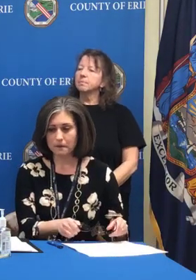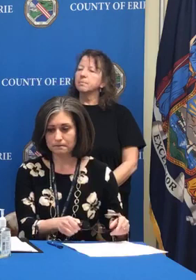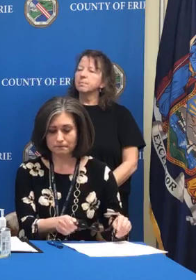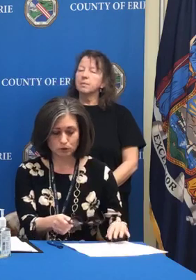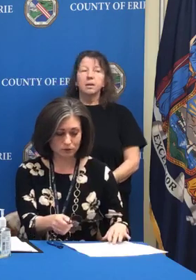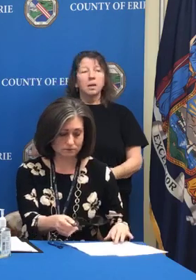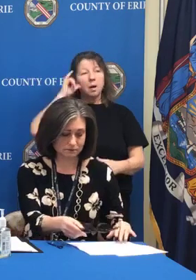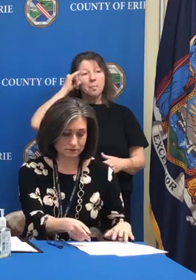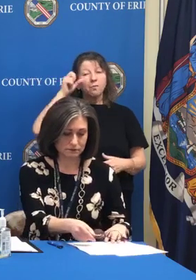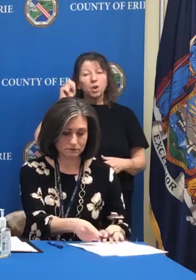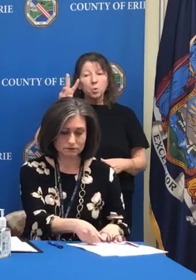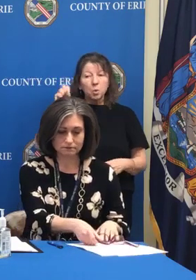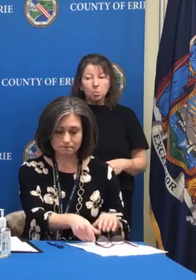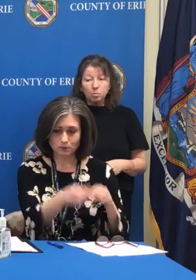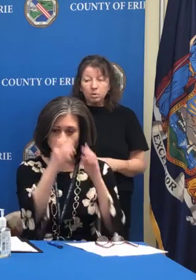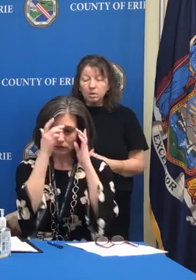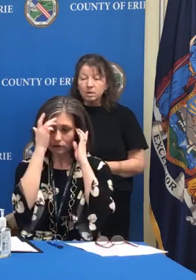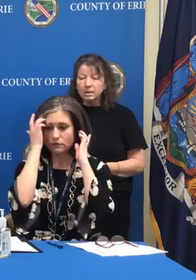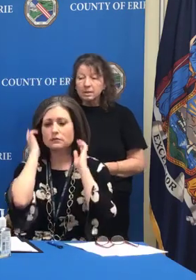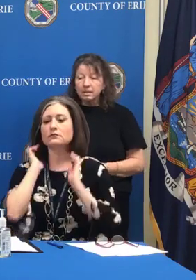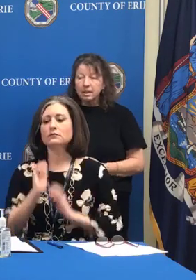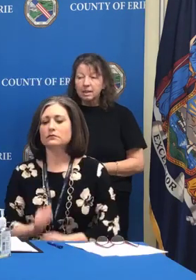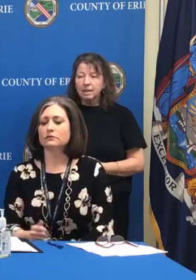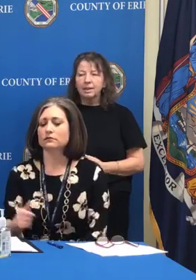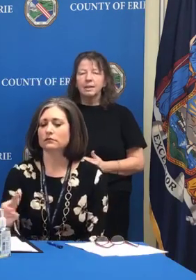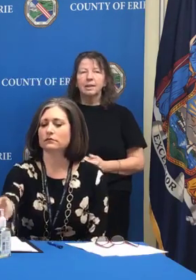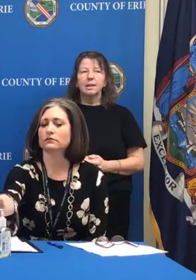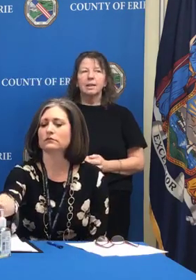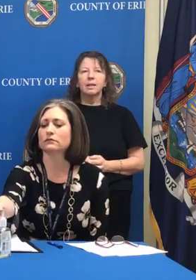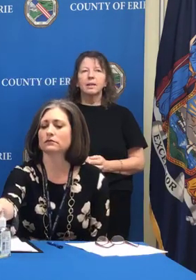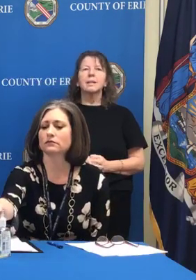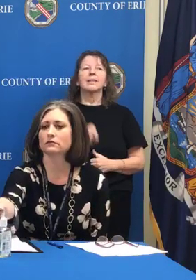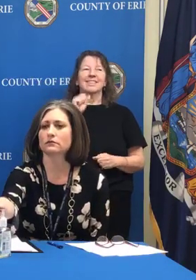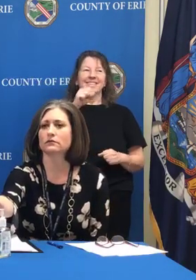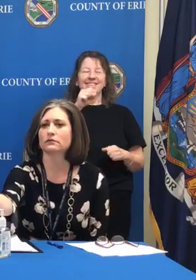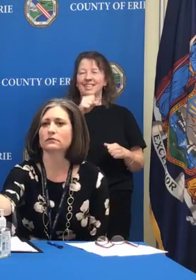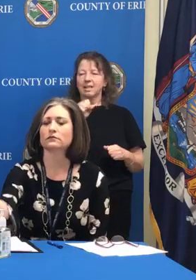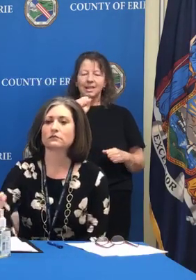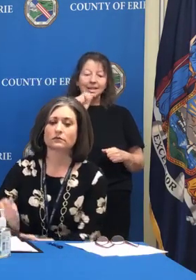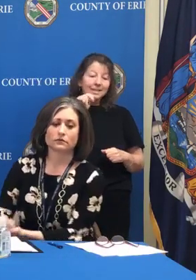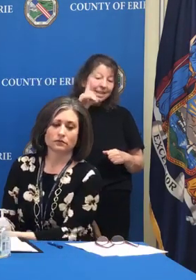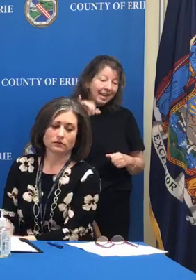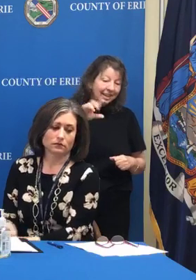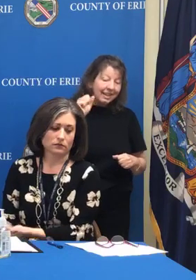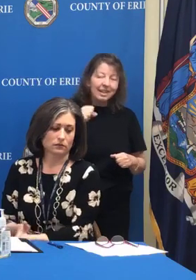The Buffalo News. Yes, I'm sorry. I'm here. Sandy?